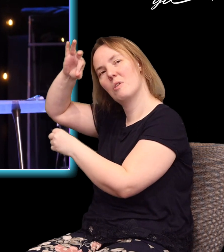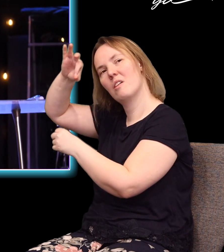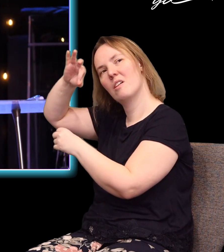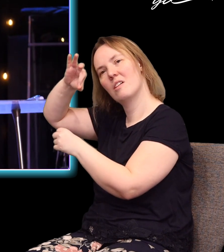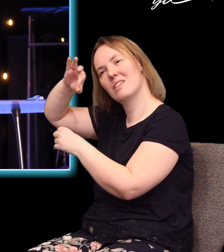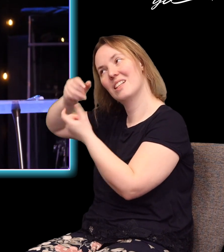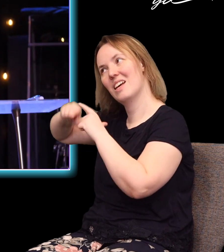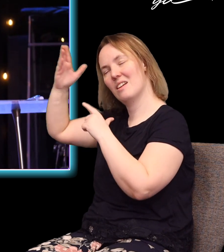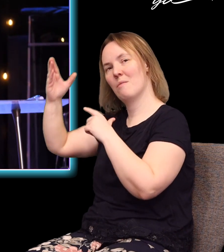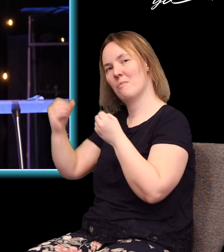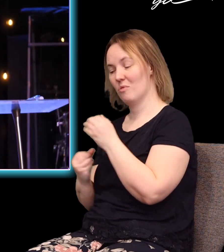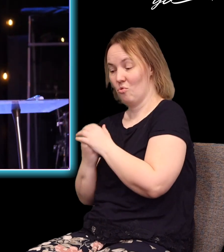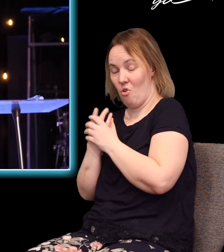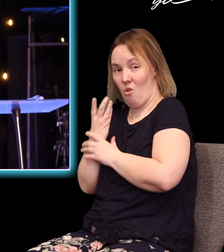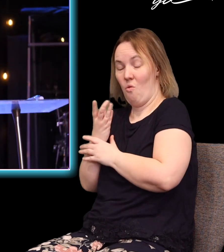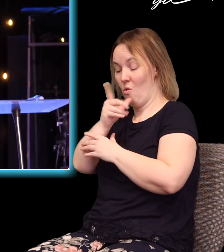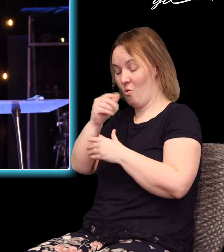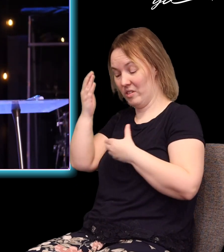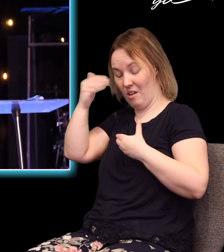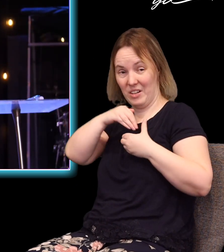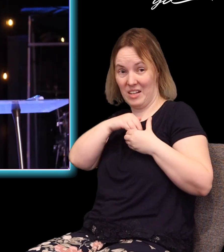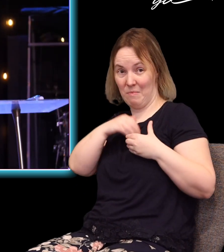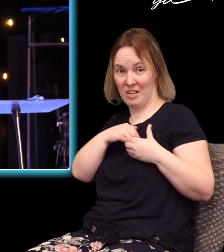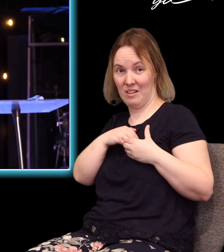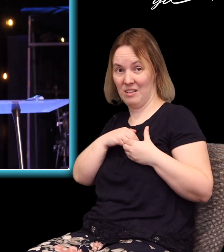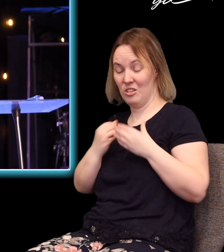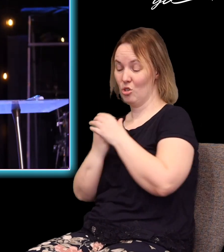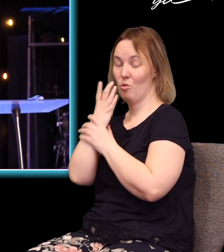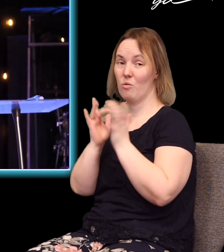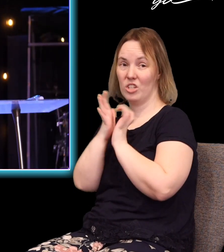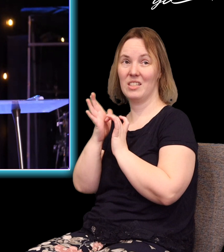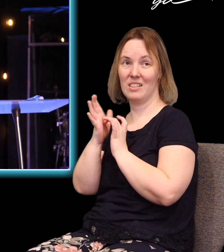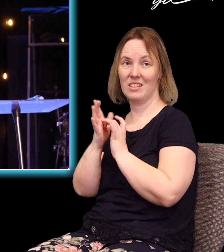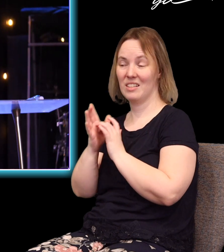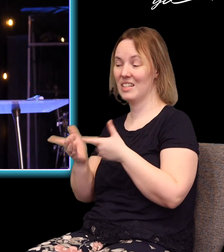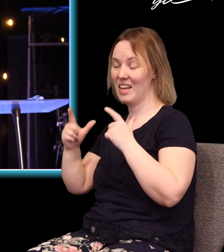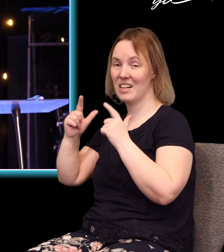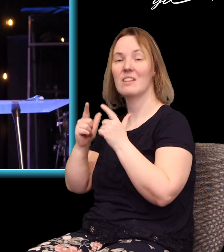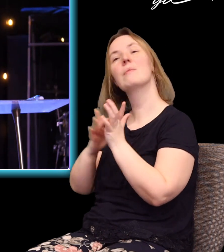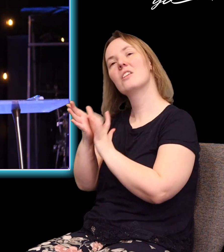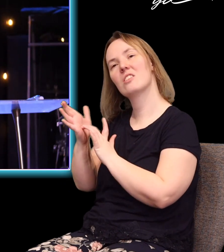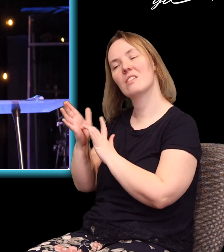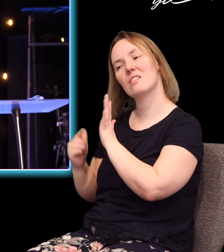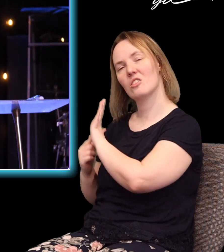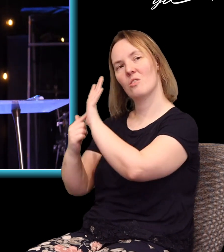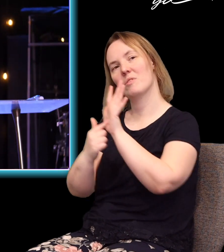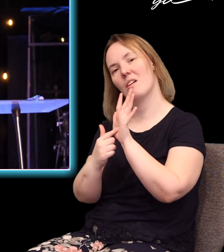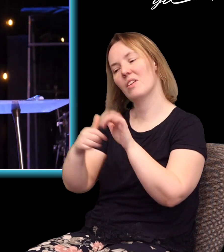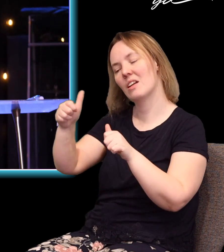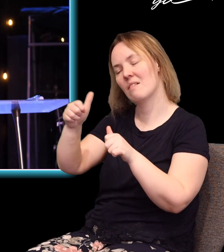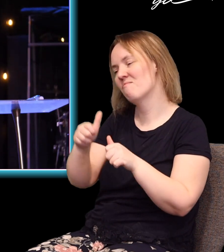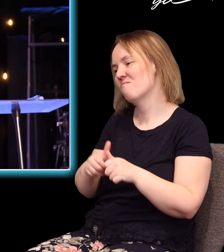to allow him to grow who is already in me, to grow Jesus, to allow Jesus to show